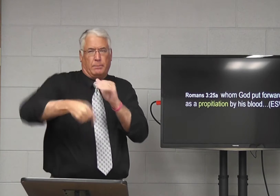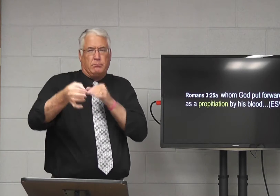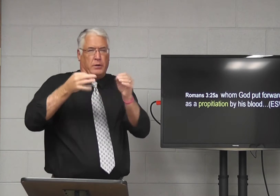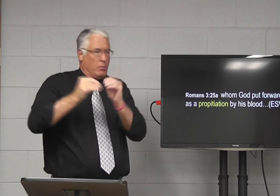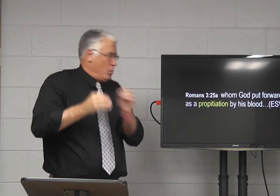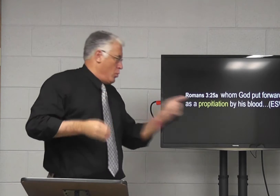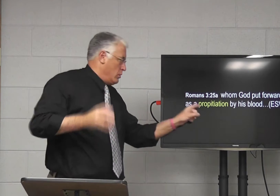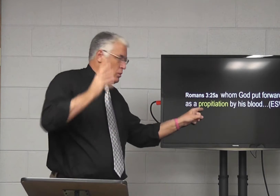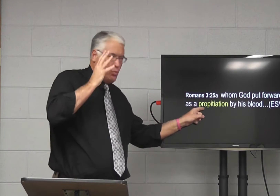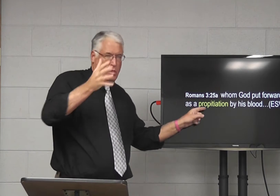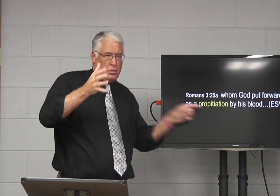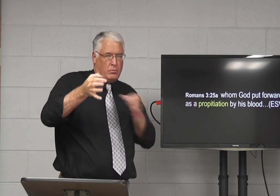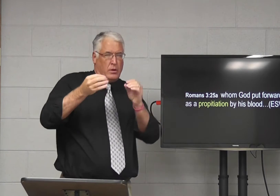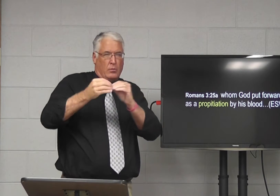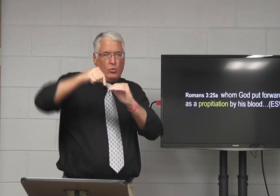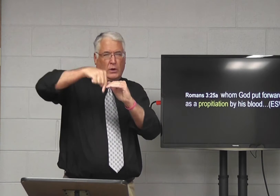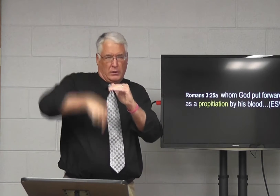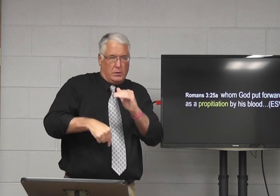You know, I'll explain this more in depth.